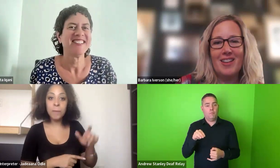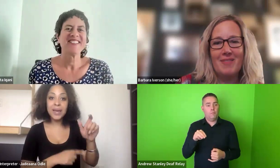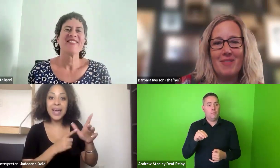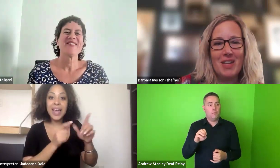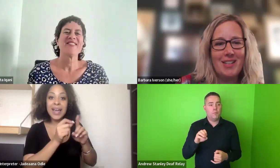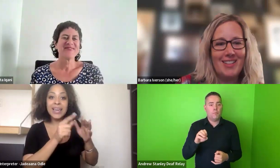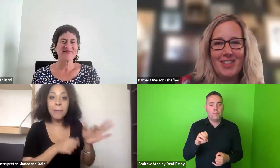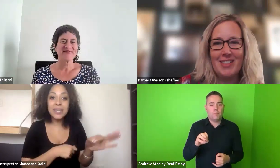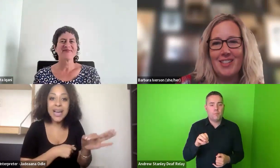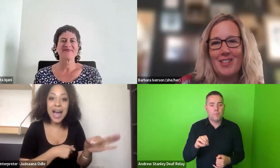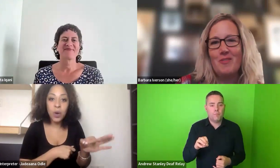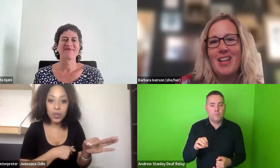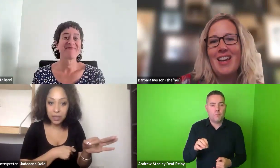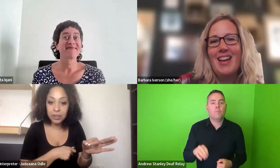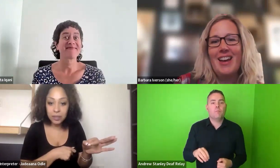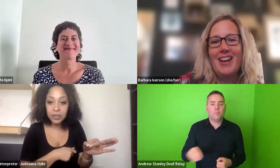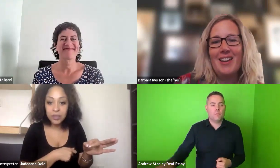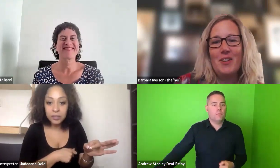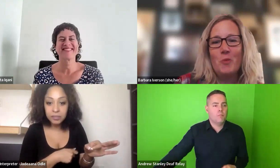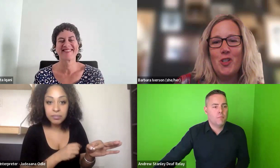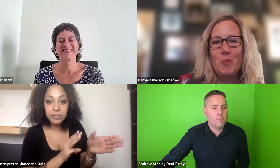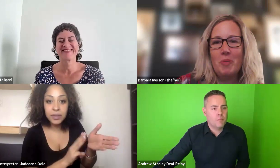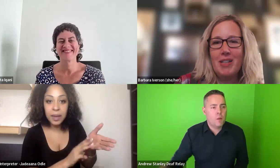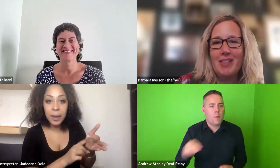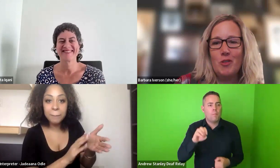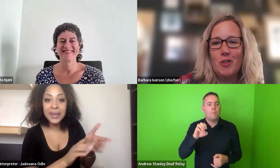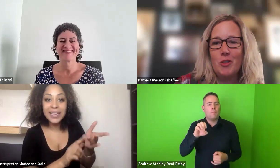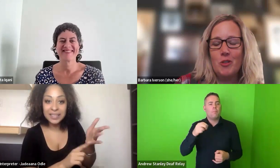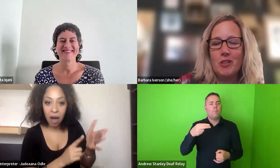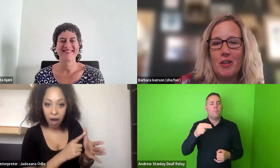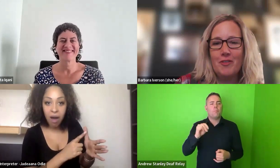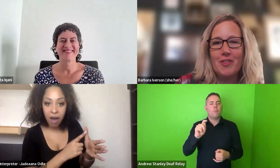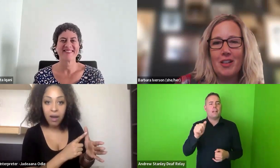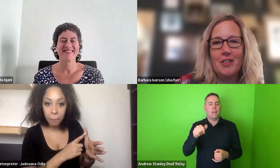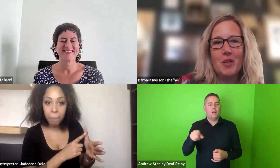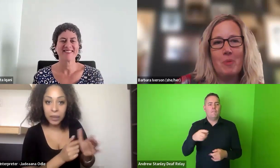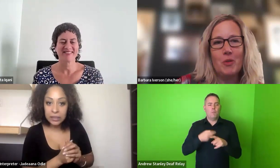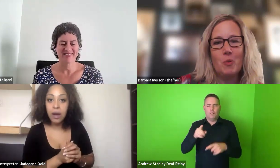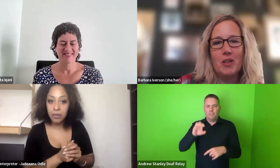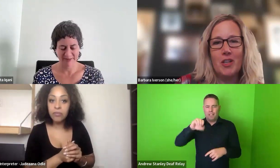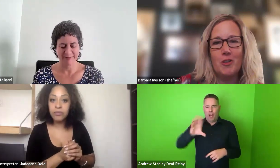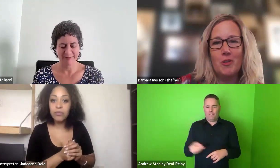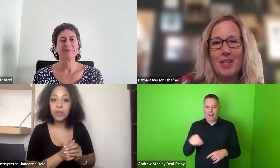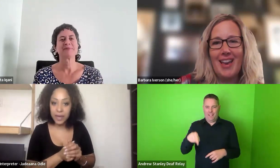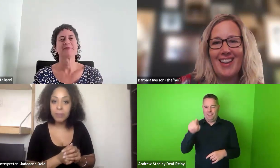And Mahita, lovely to see you. Would you please introduce yourself, tell us about the work that you're doing,